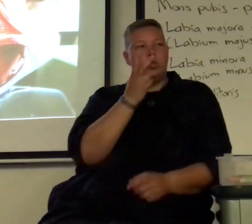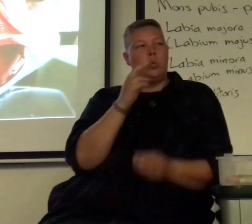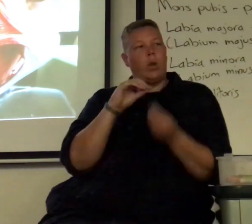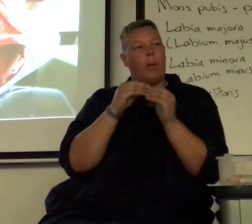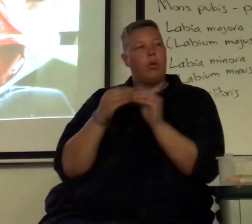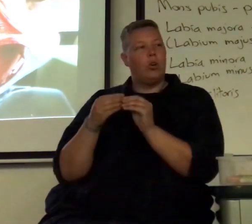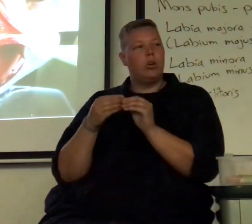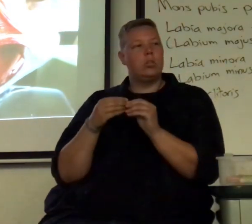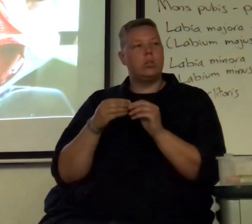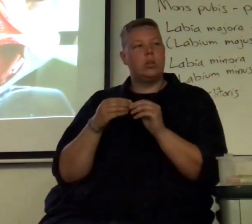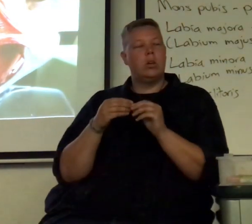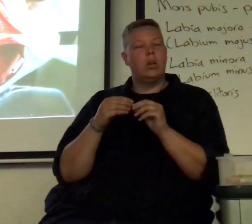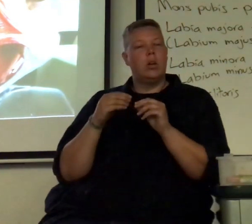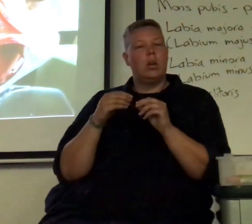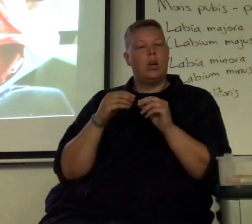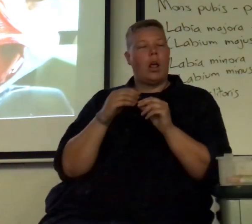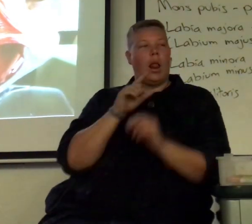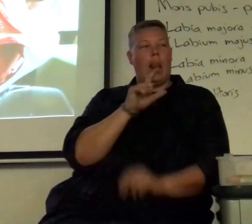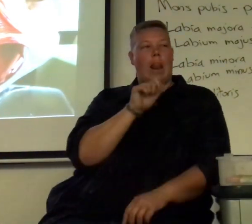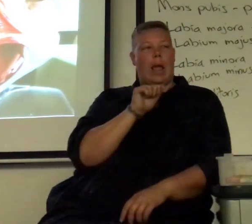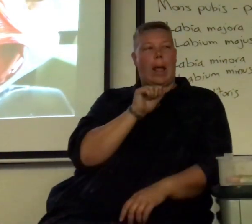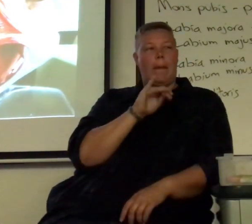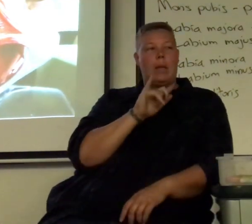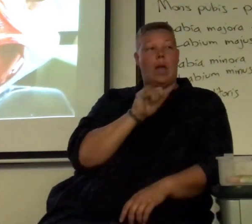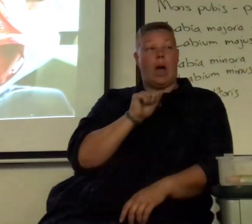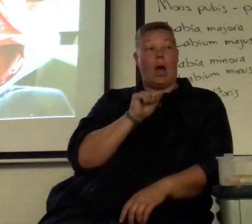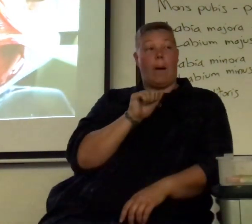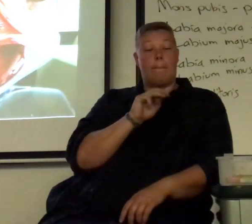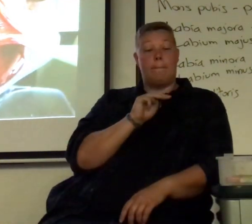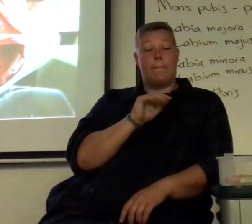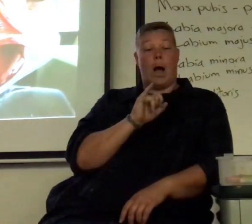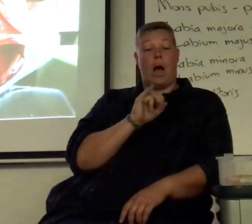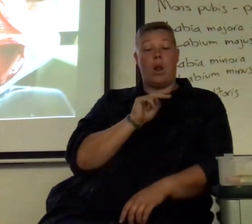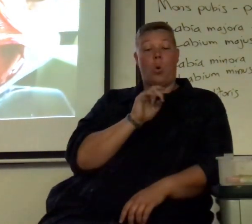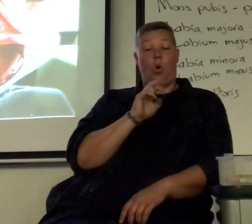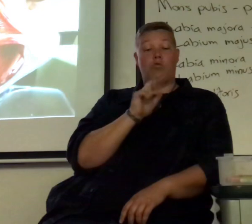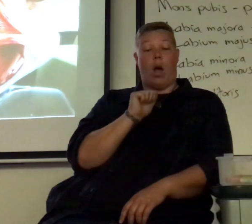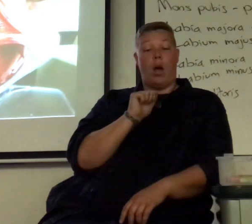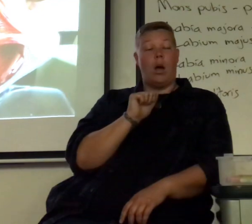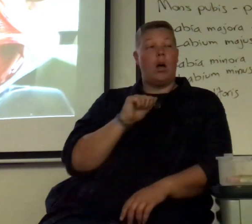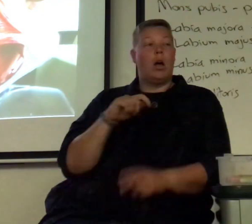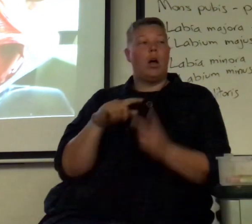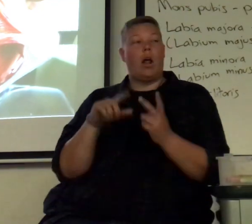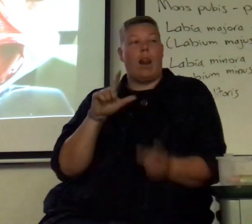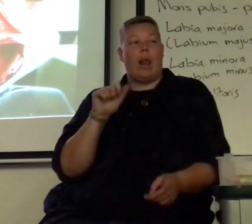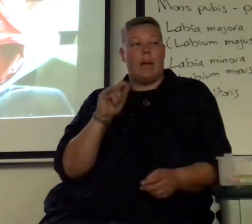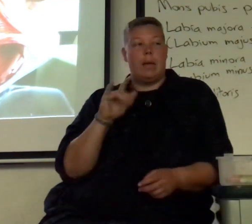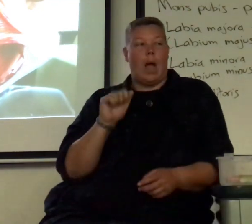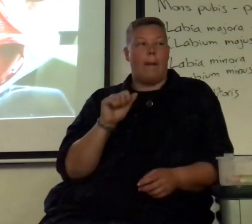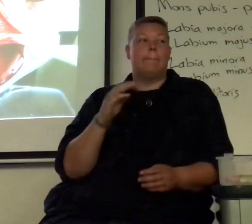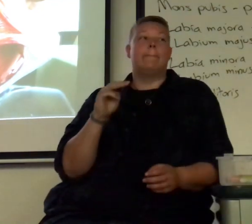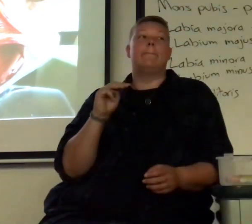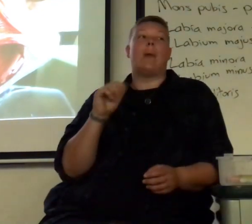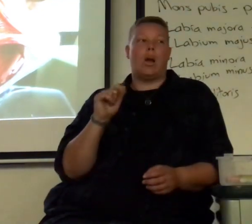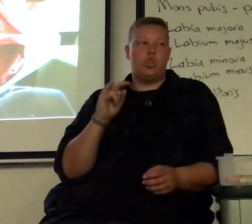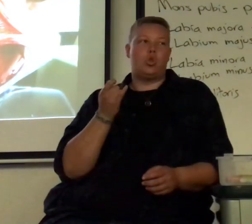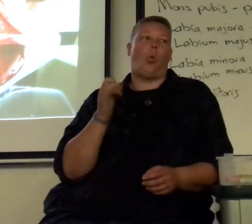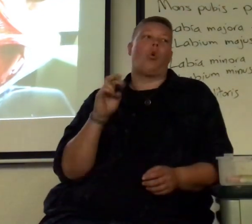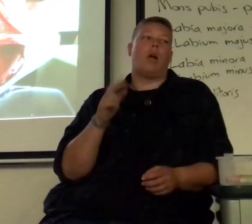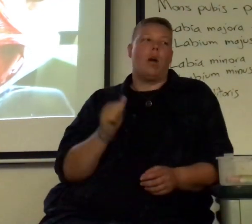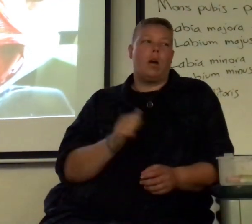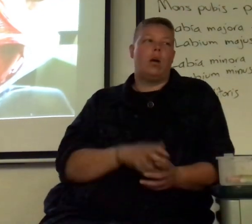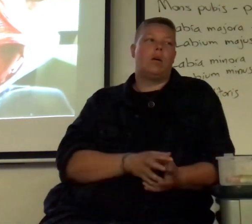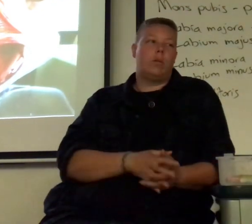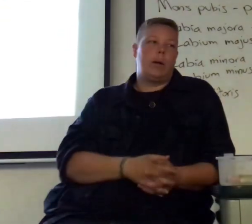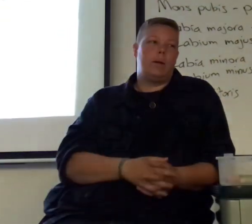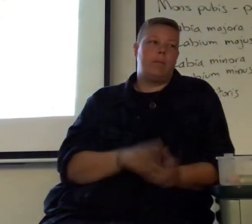are the labia minora and then labia majora. Okay, that's why I